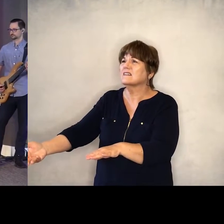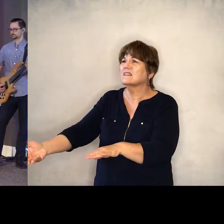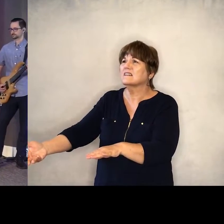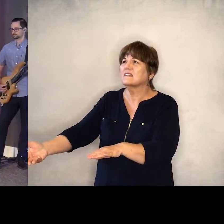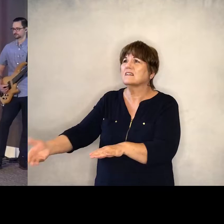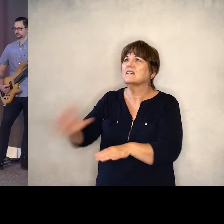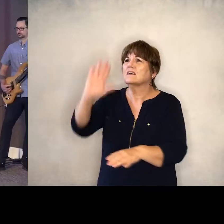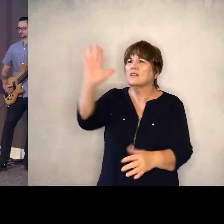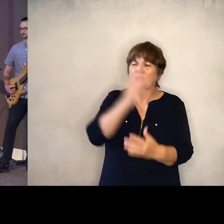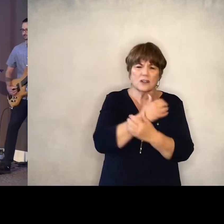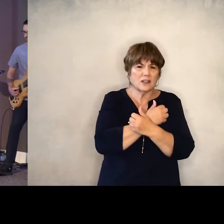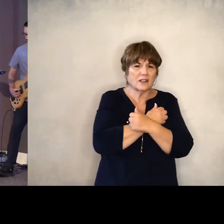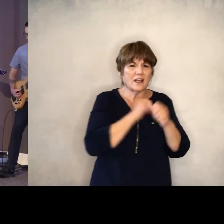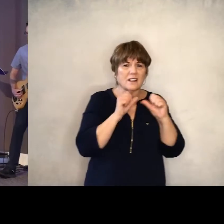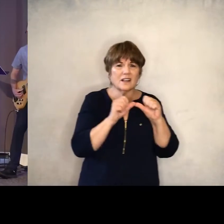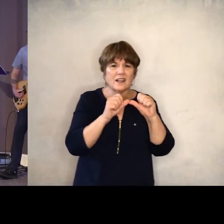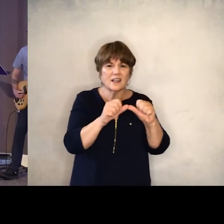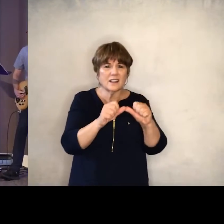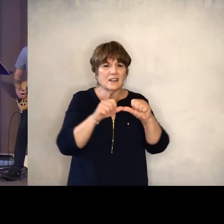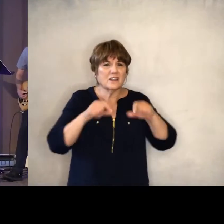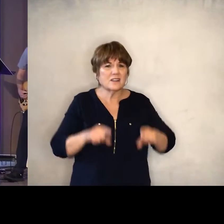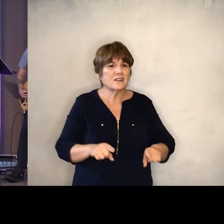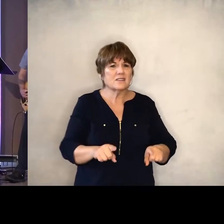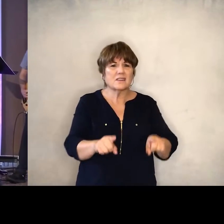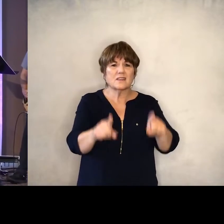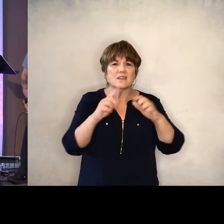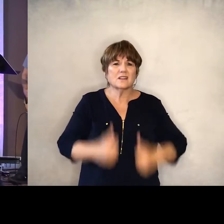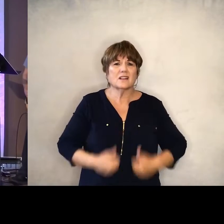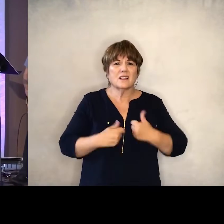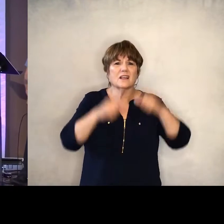constant in the trial and the